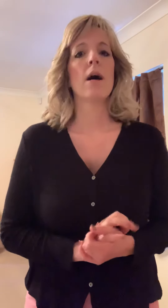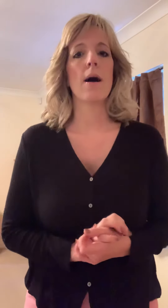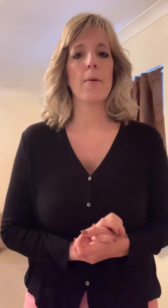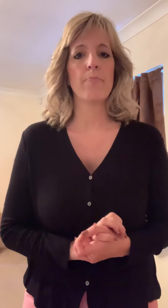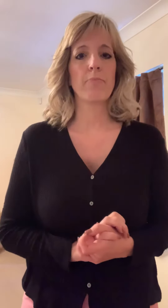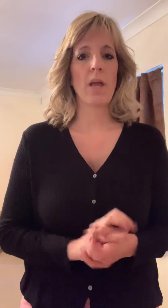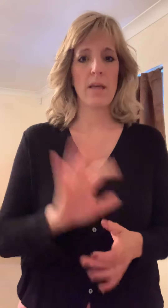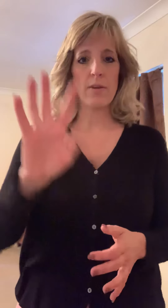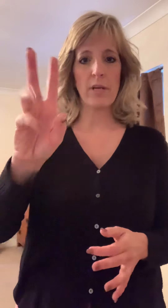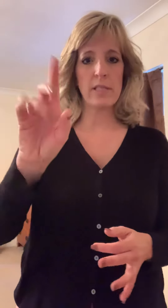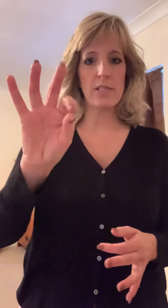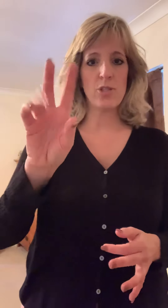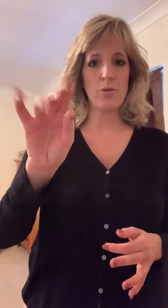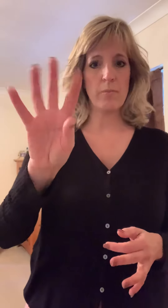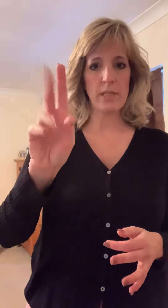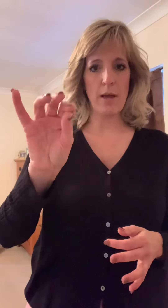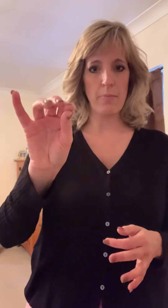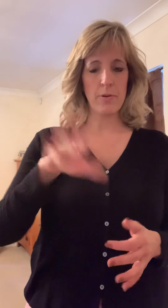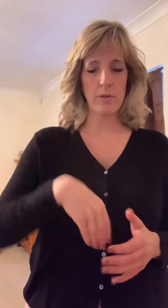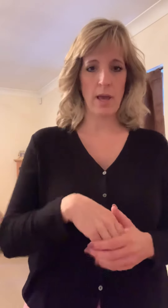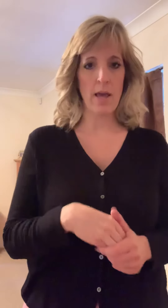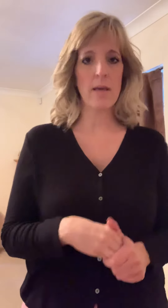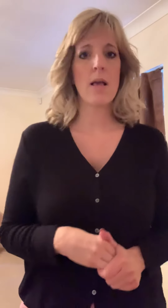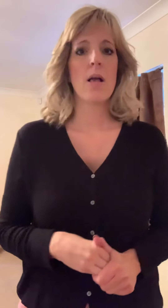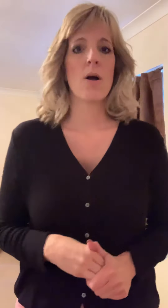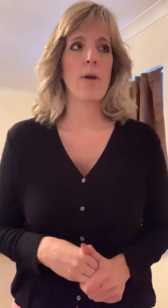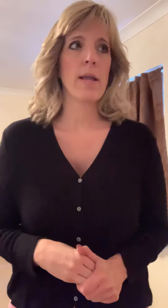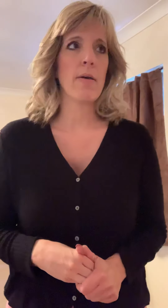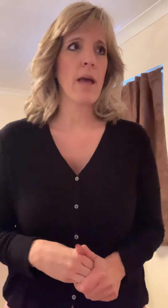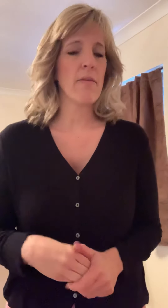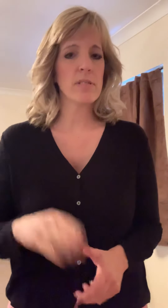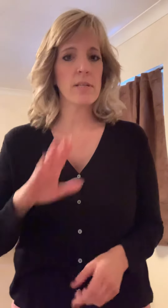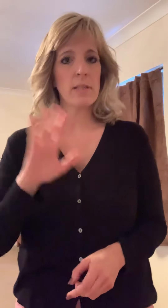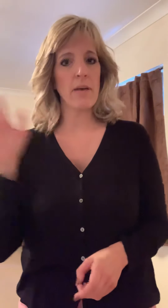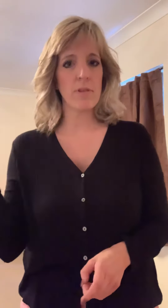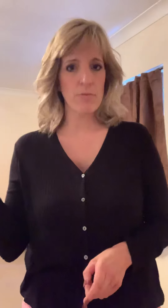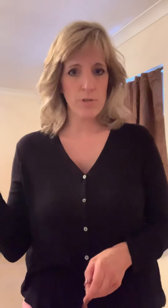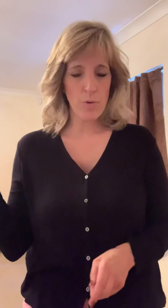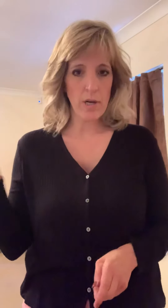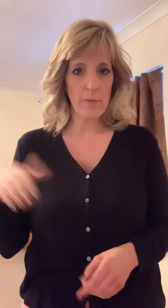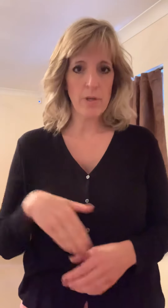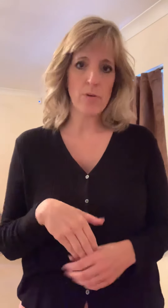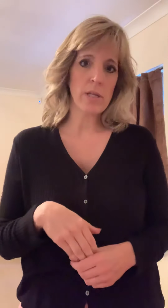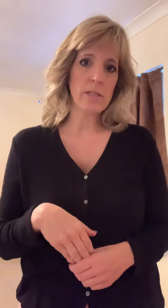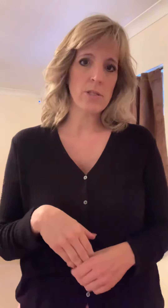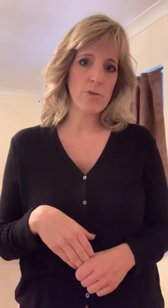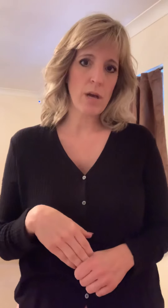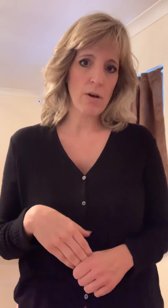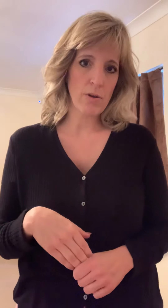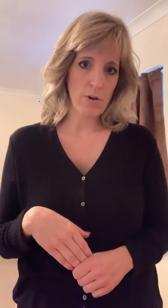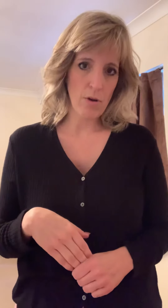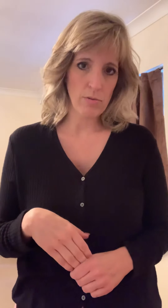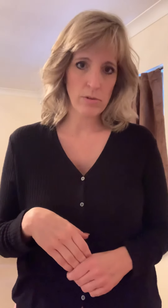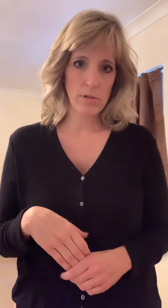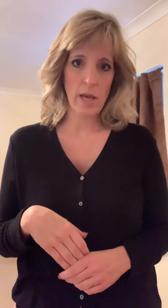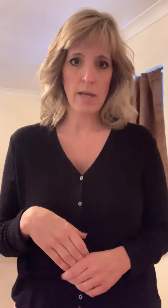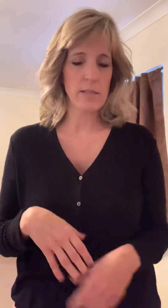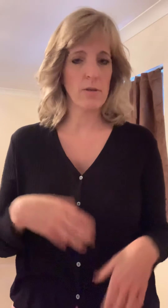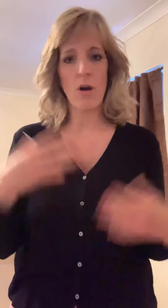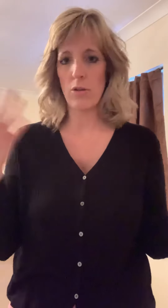and they're easy to mix up, okay? Okay, now I haven't done 11 through 20, but you guys can do that on your own, okay? Because they're all over